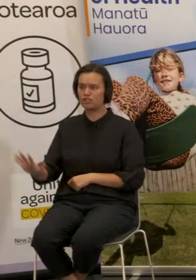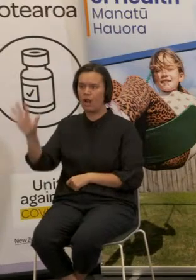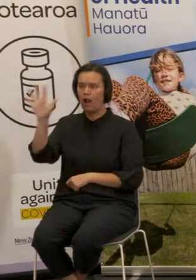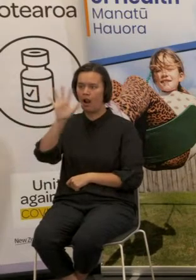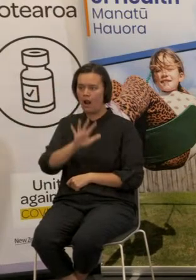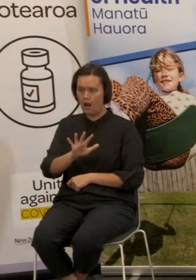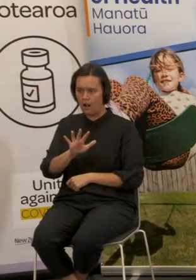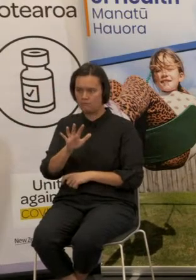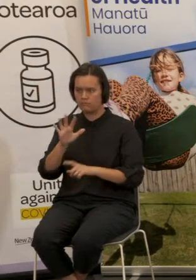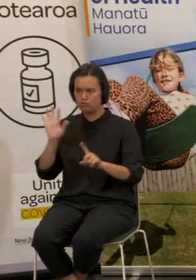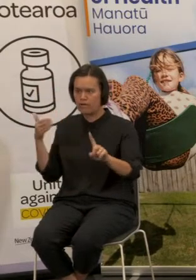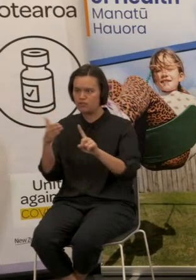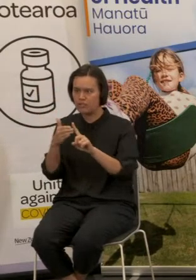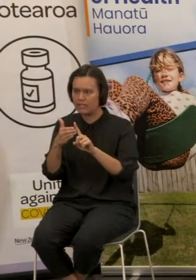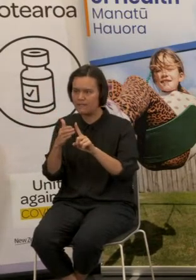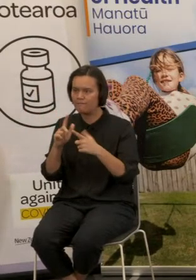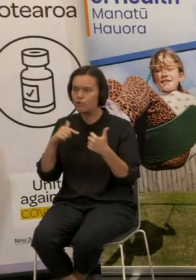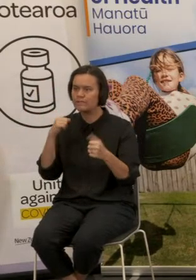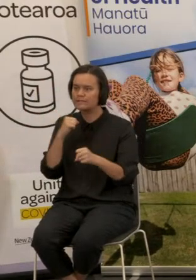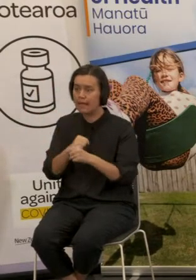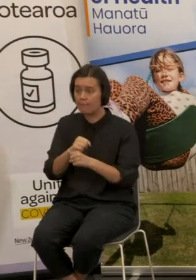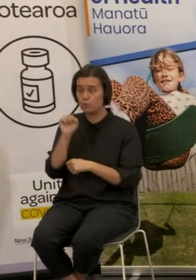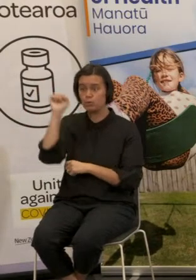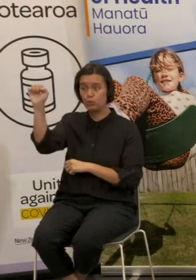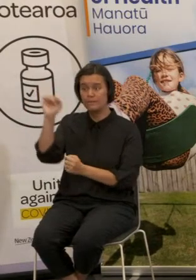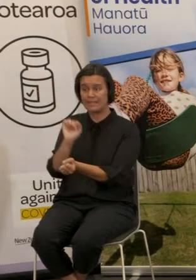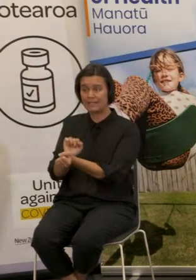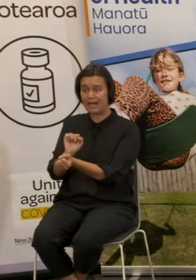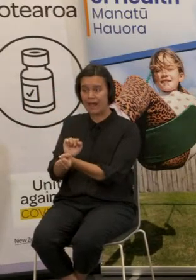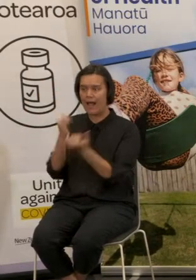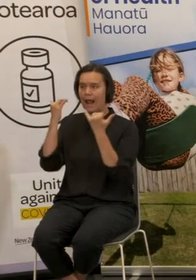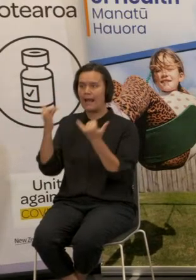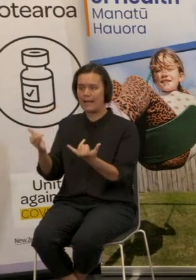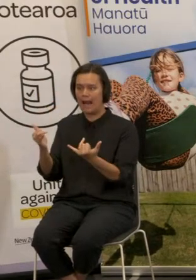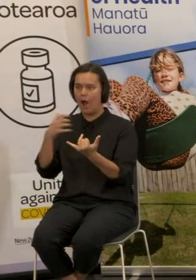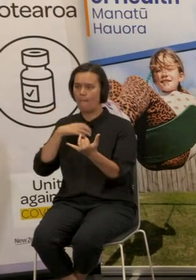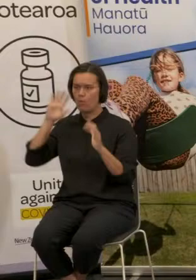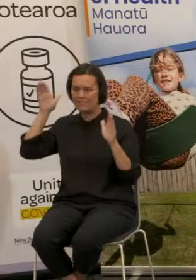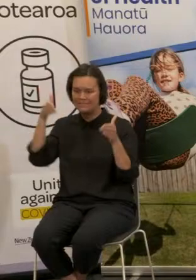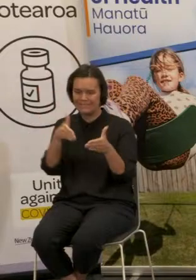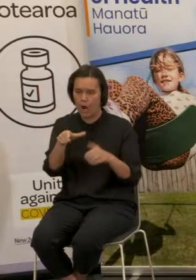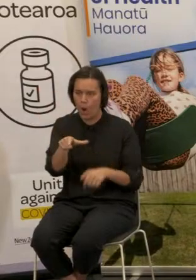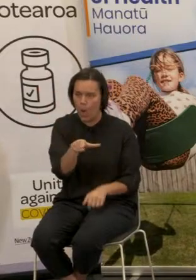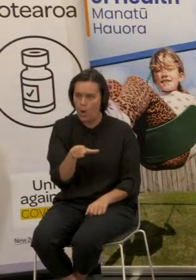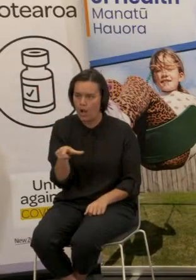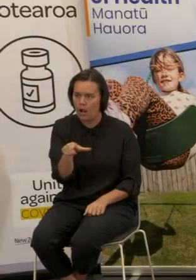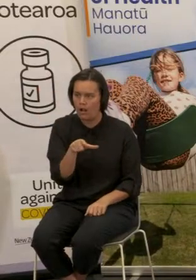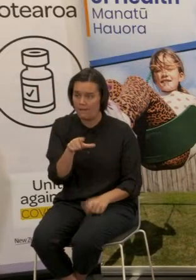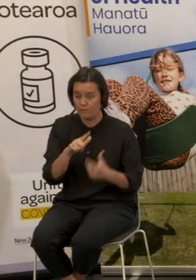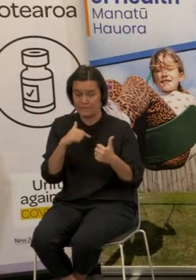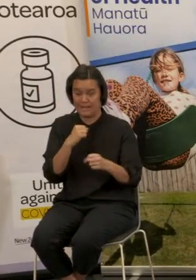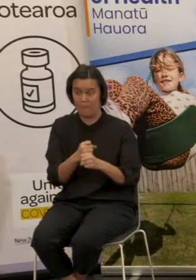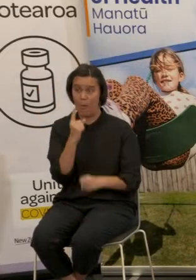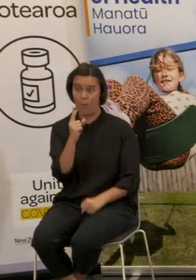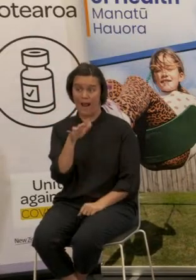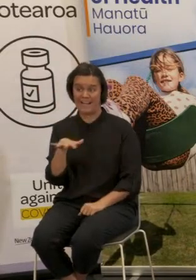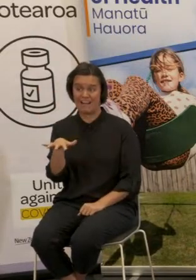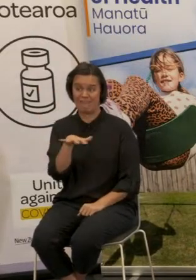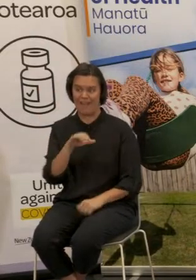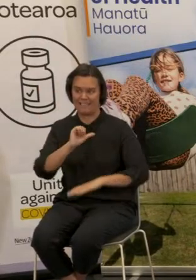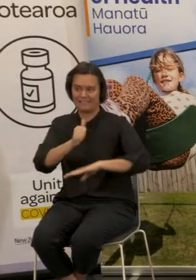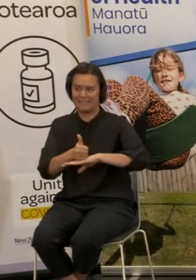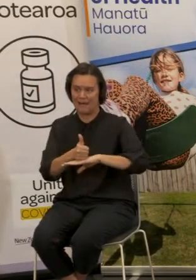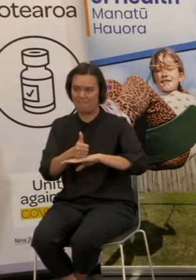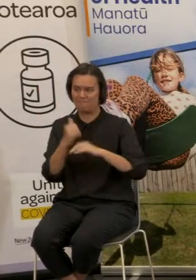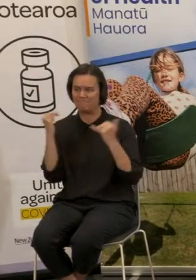Friday in Kaiti, in Gisborne, I'll be with the Minister launching Fry Bread Friday. So come get your vaccine whānau and